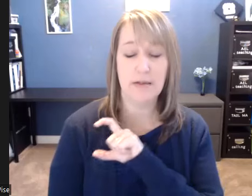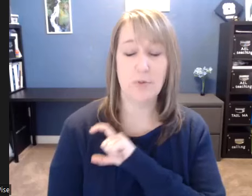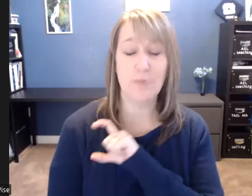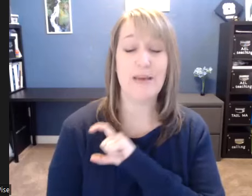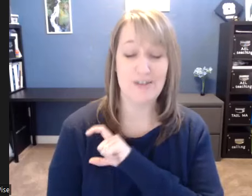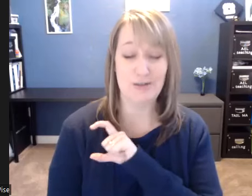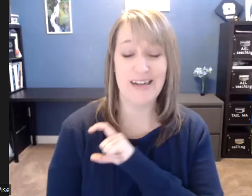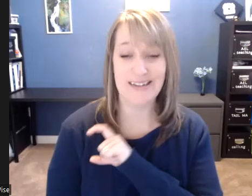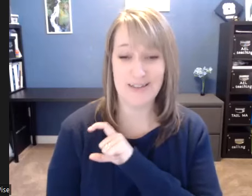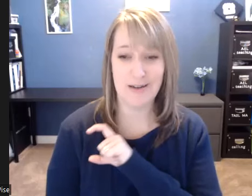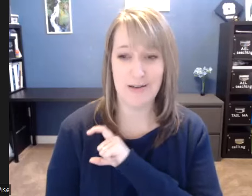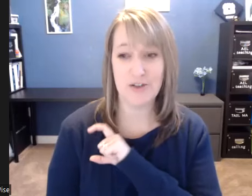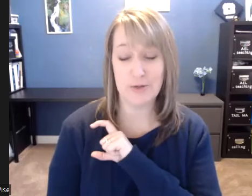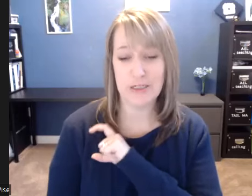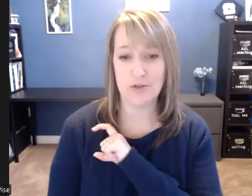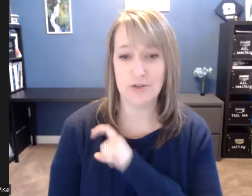it will be on your right, near your right shoulder.